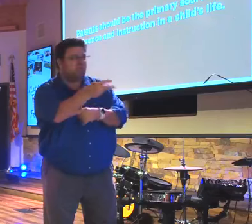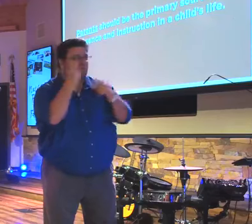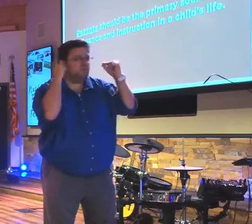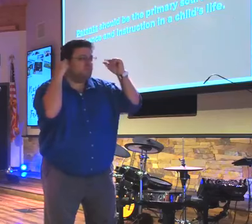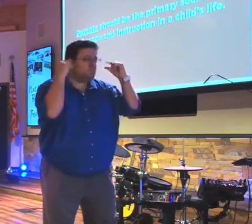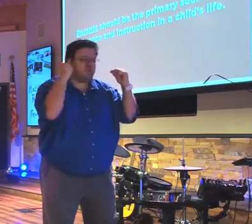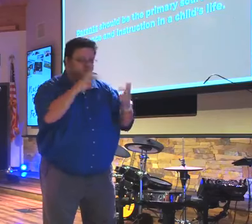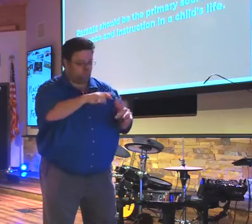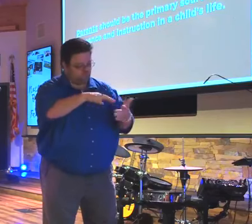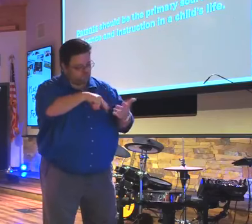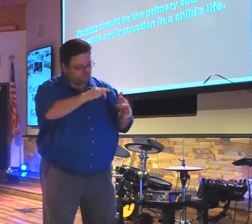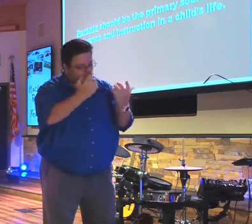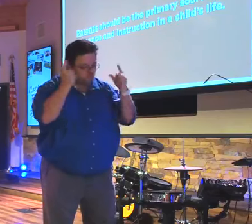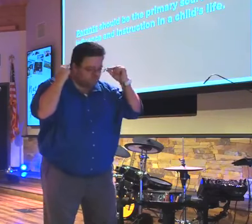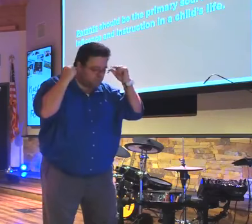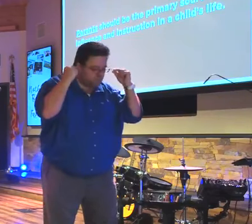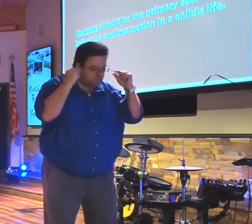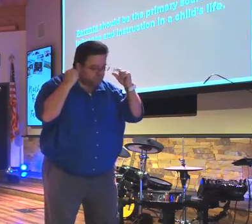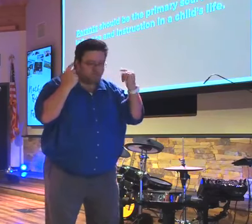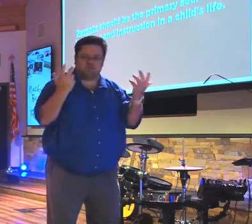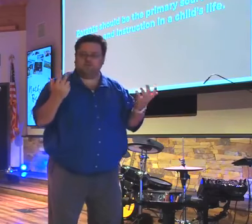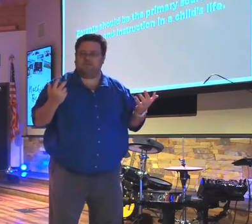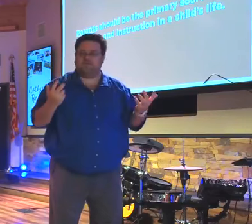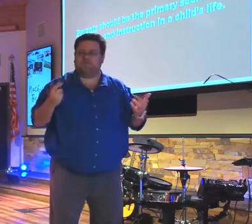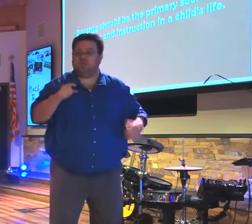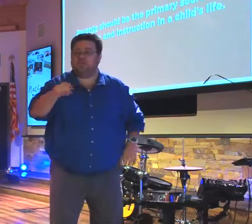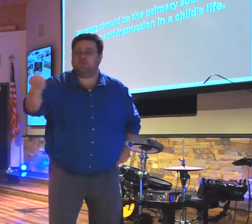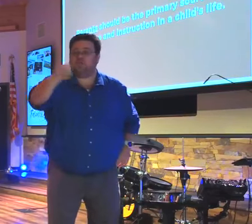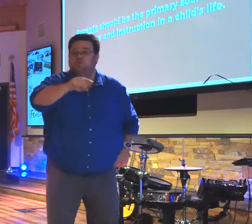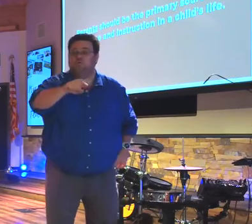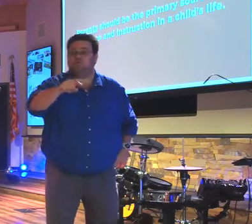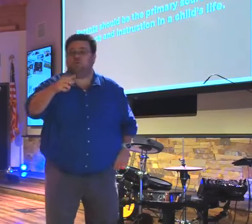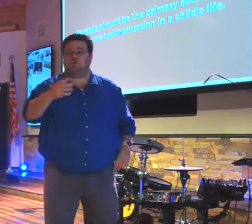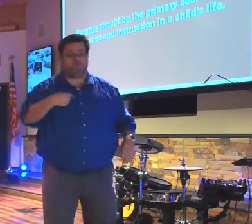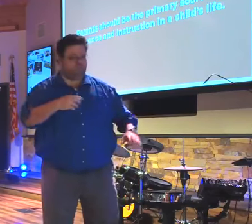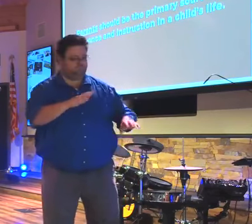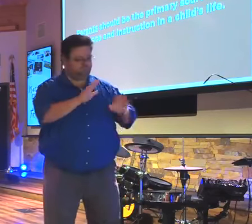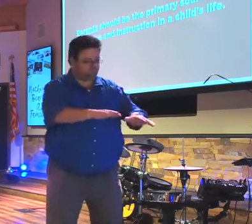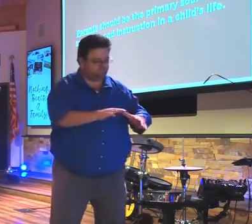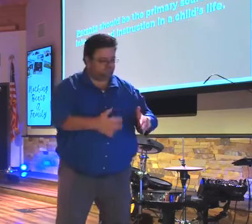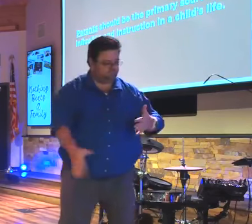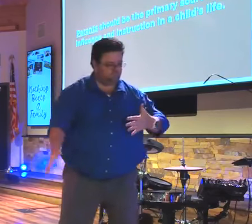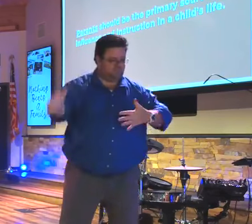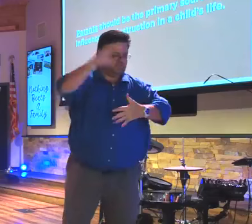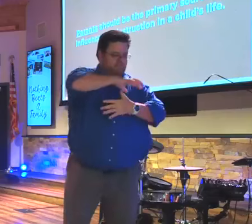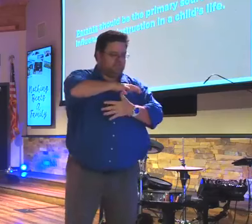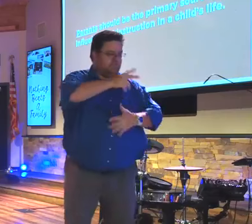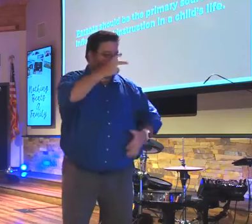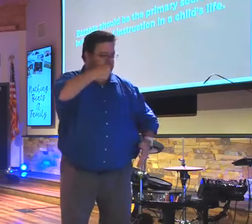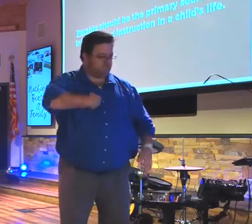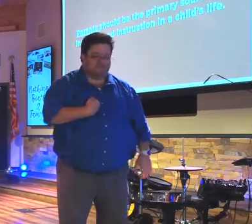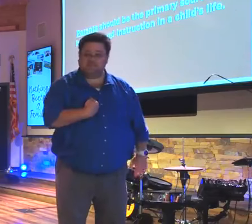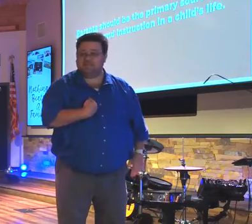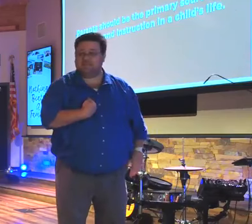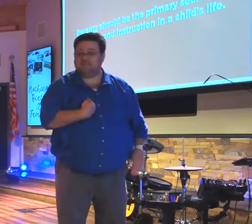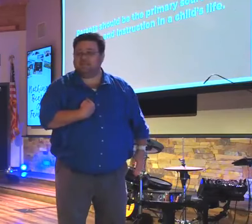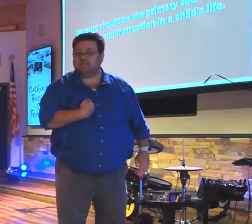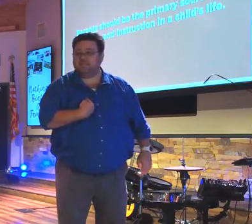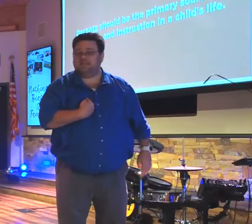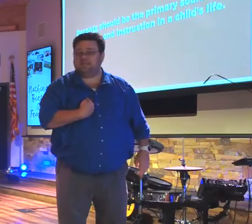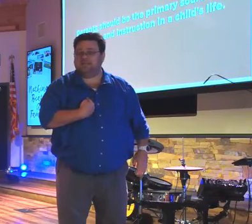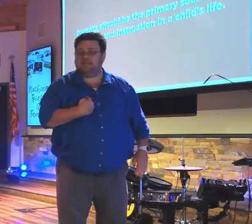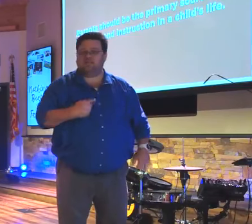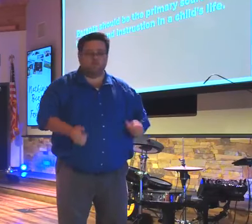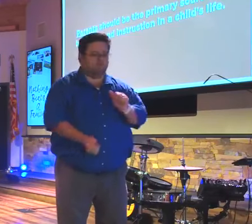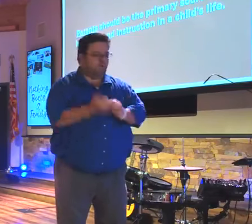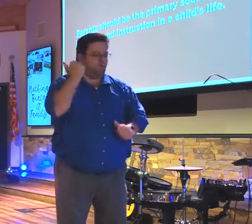They're going to read books chirping away. You want to be that primary voice in their